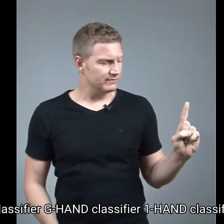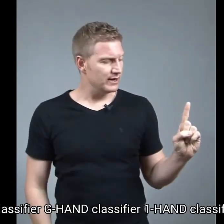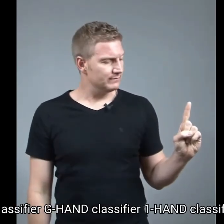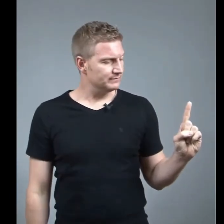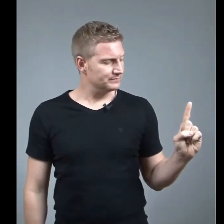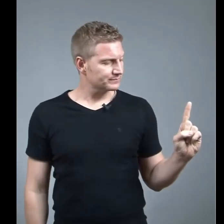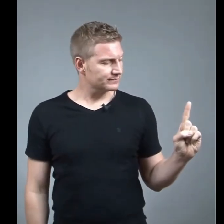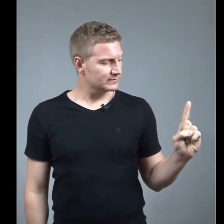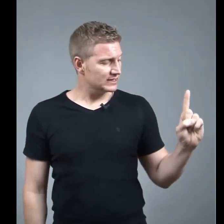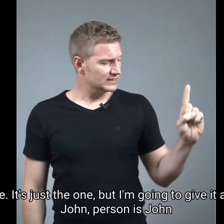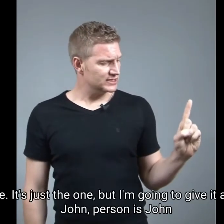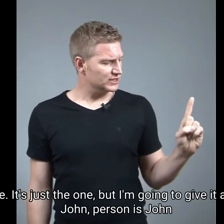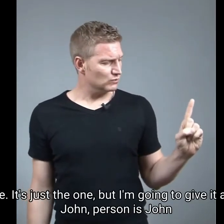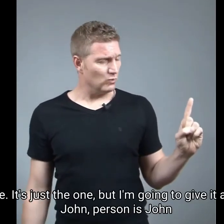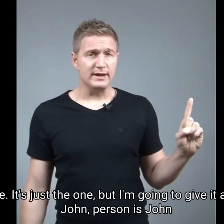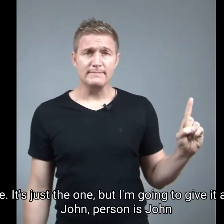classifier. This is just 1.